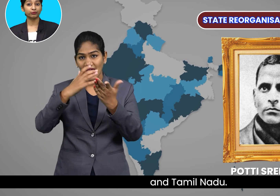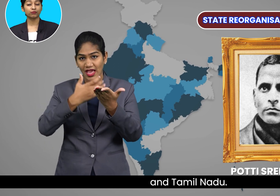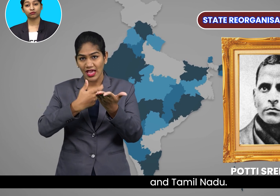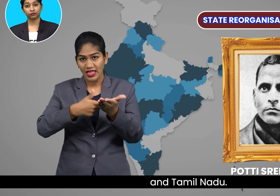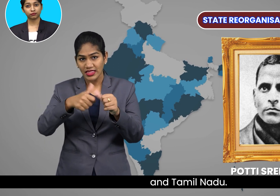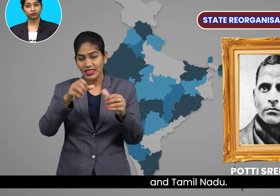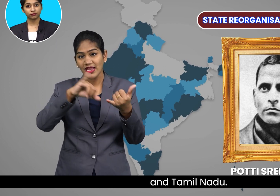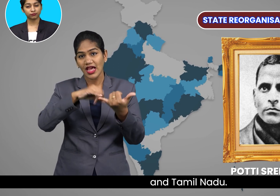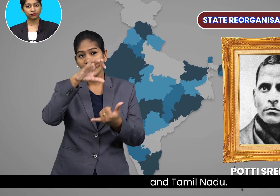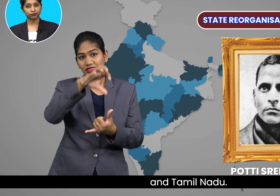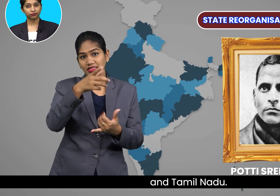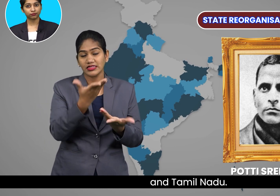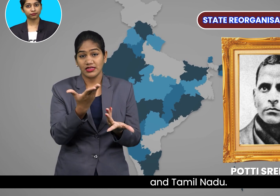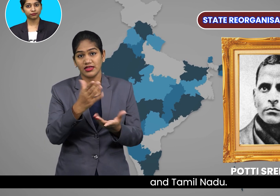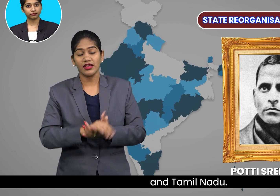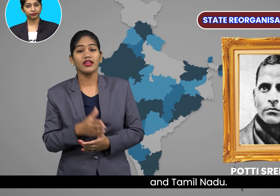Nadu.